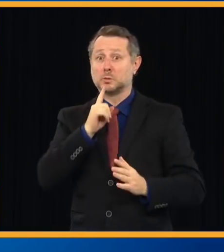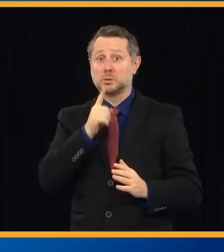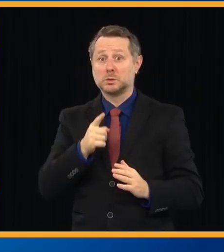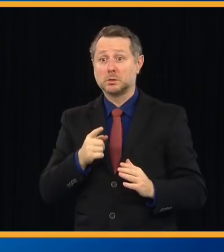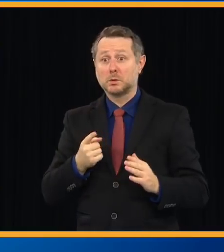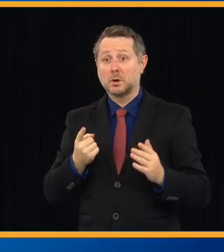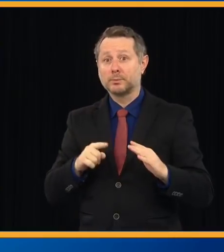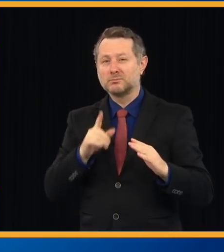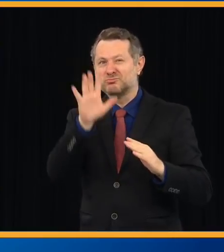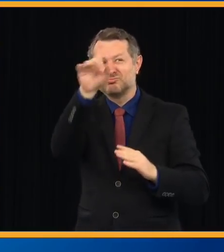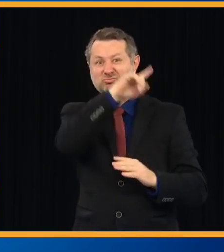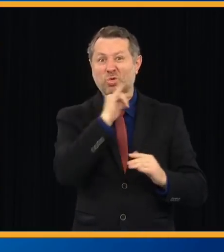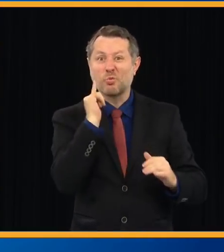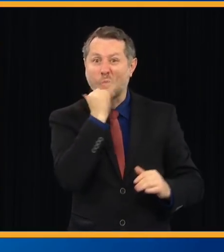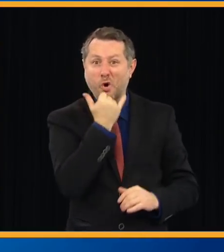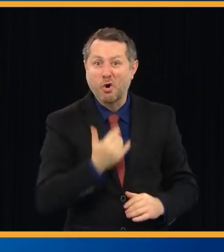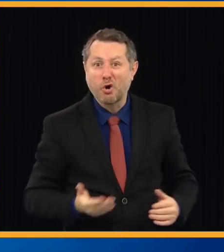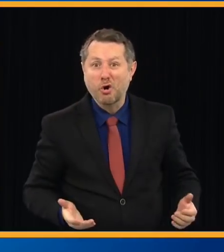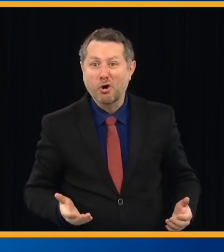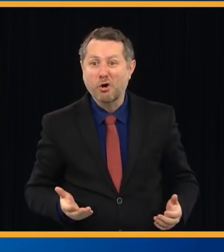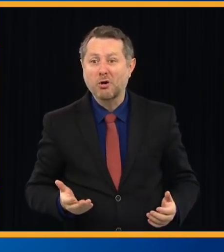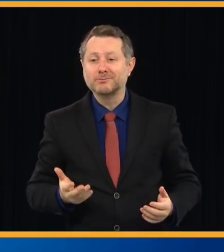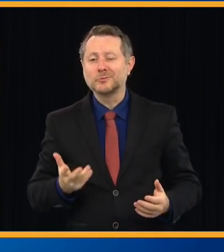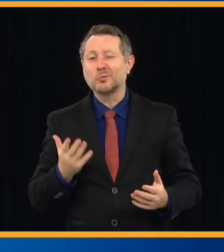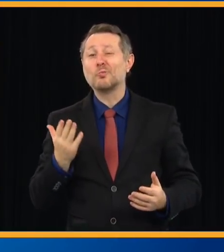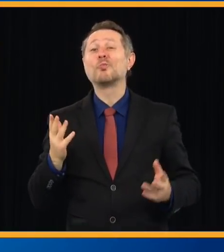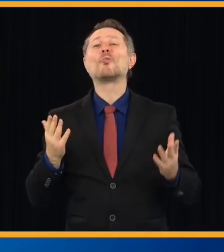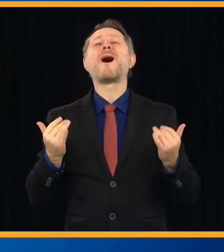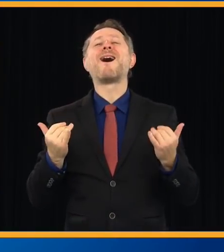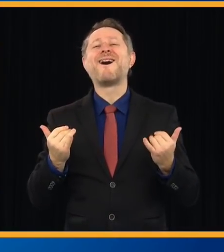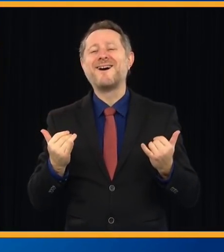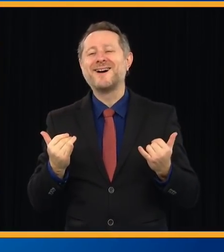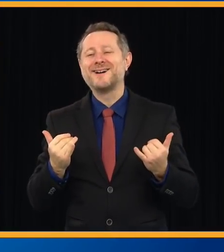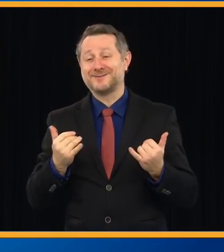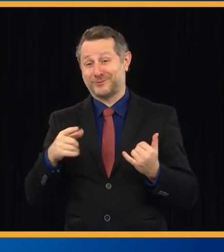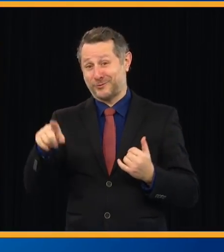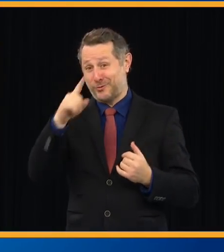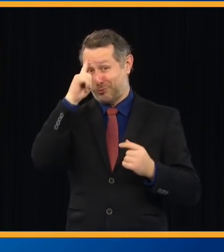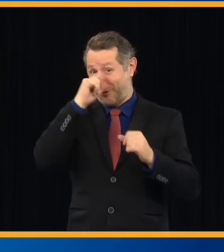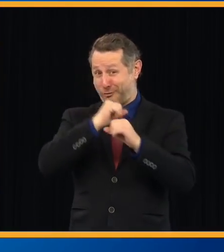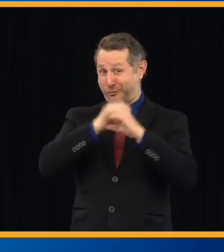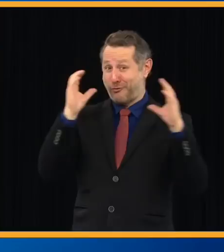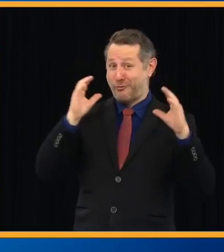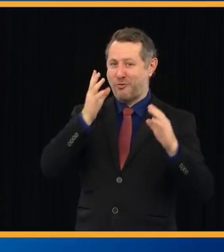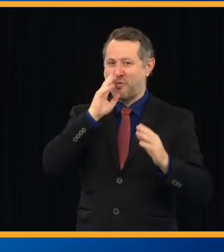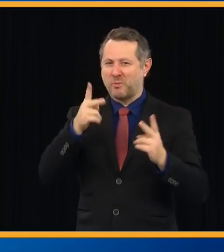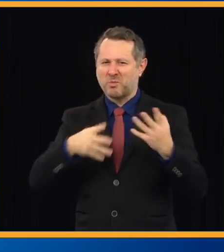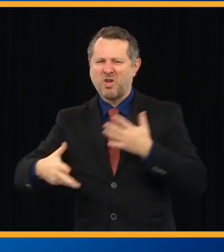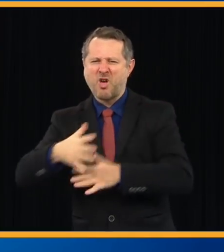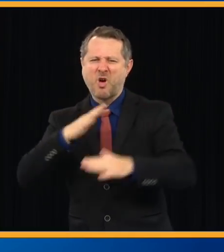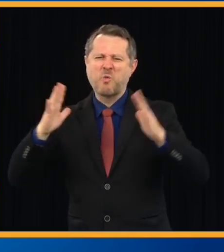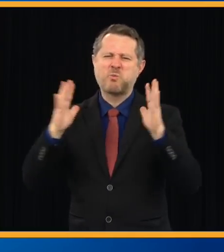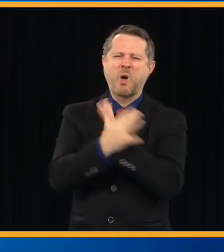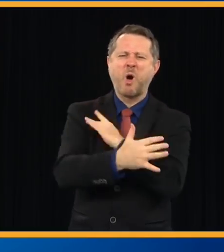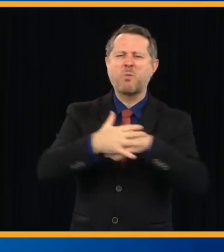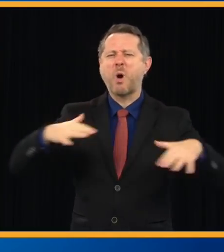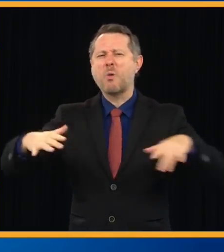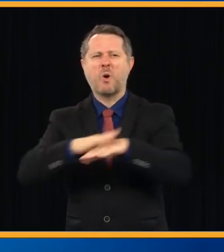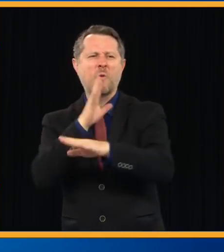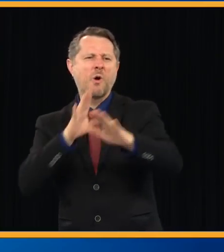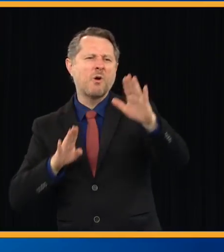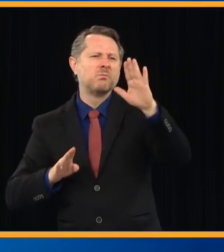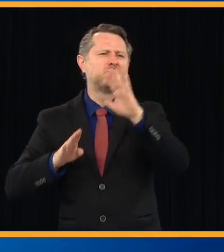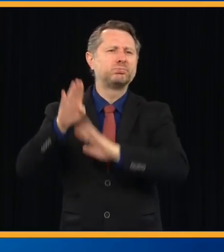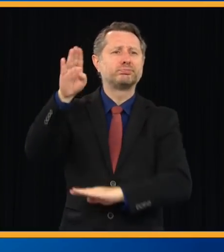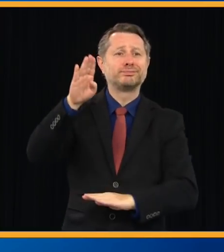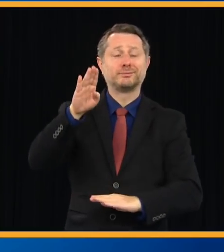me, because they were all believing that that line was going to continue to keep going up. What happened